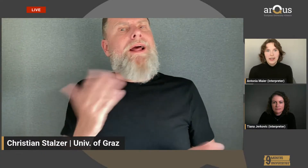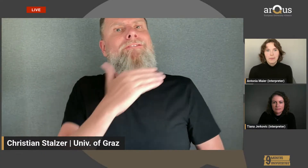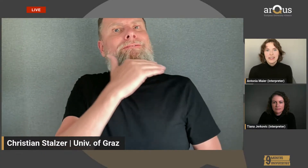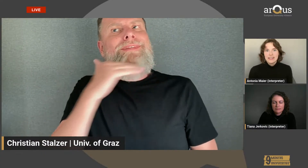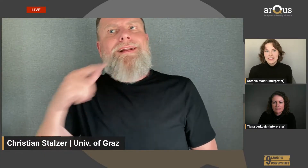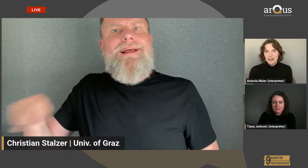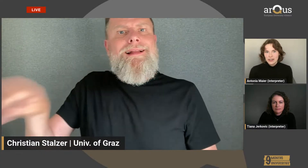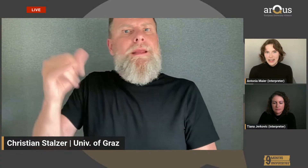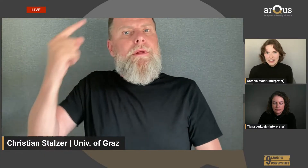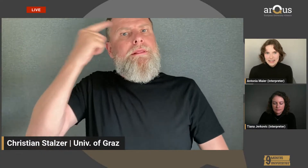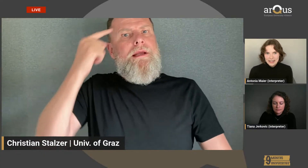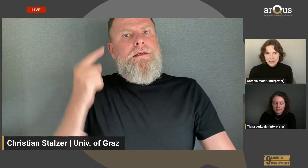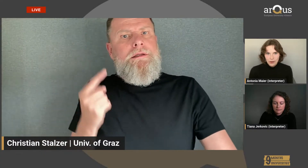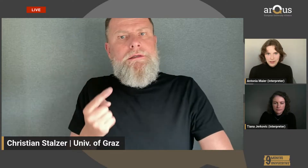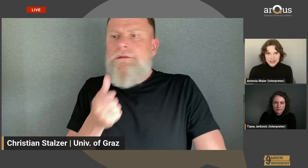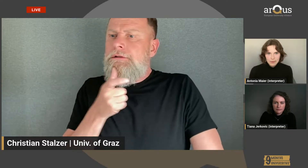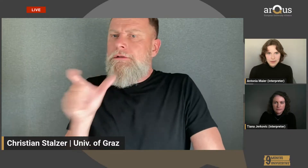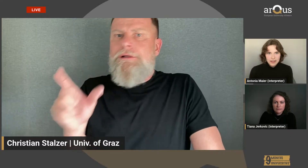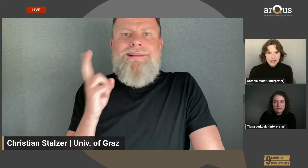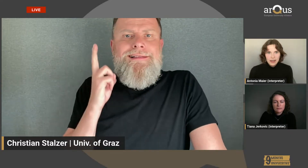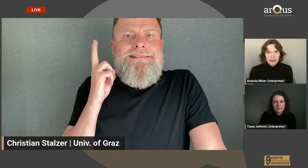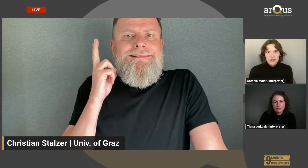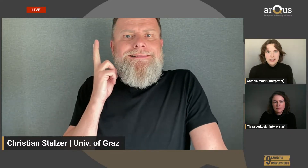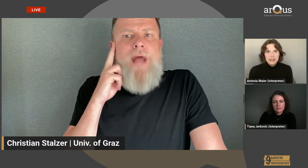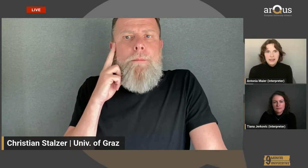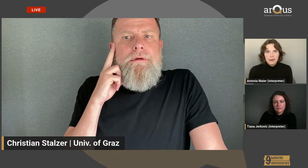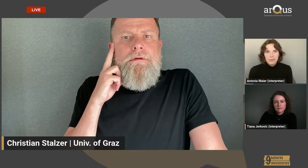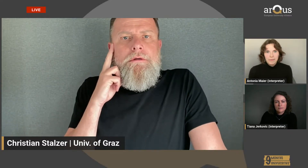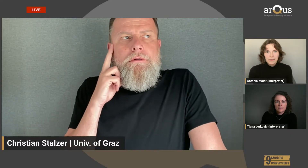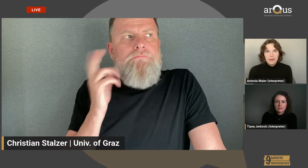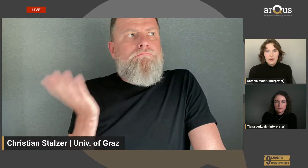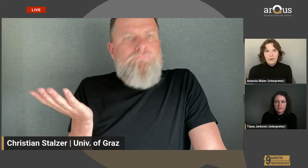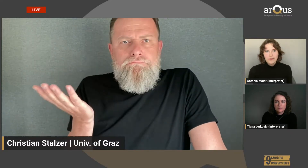also bring up intersectionality as a concept, because